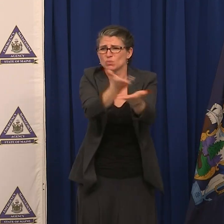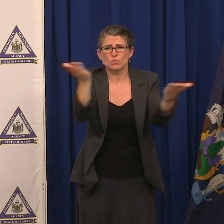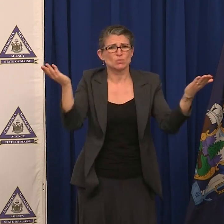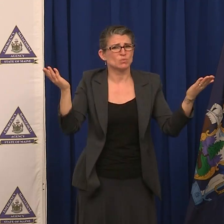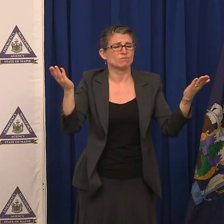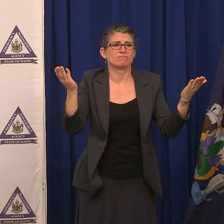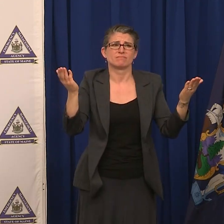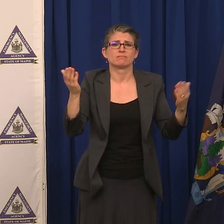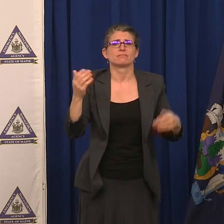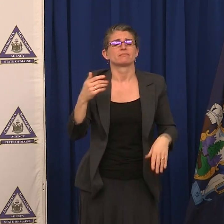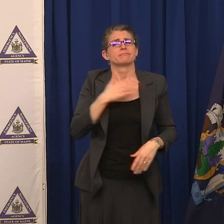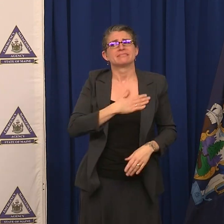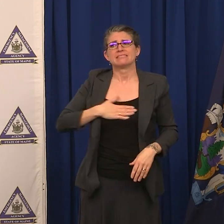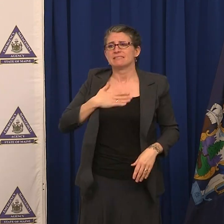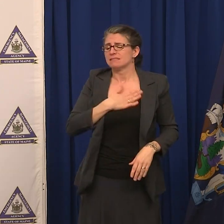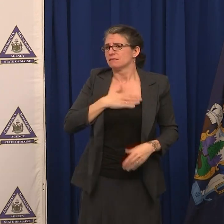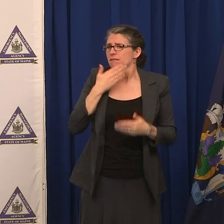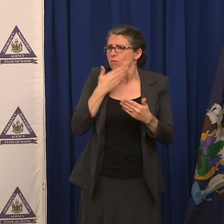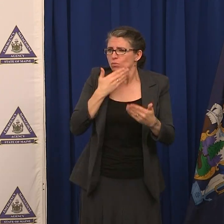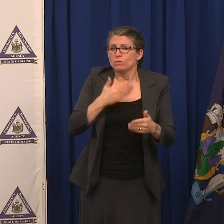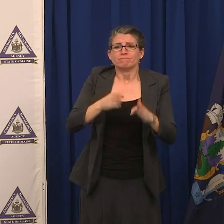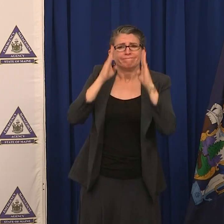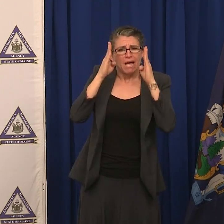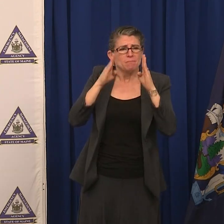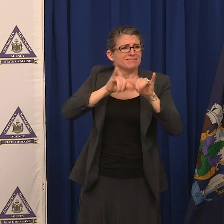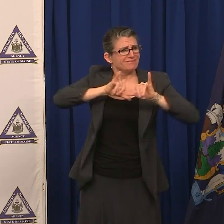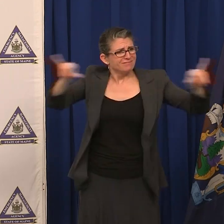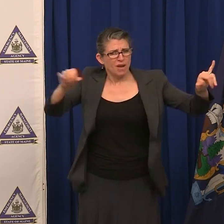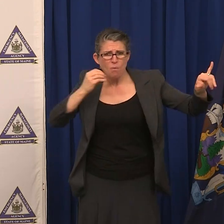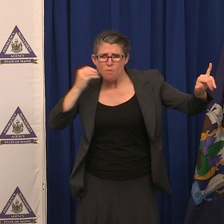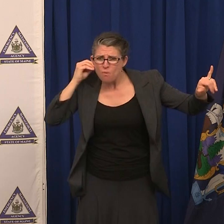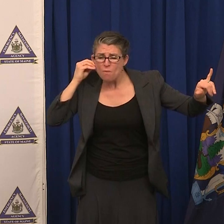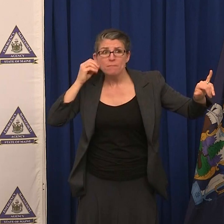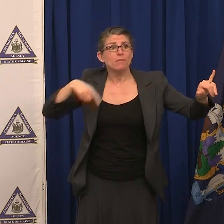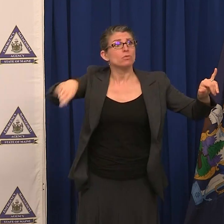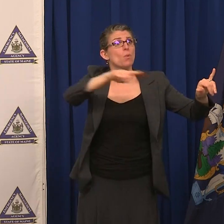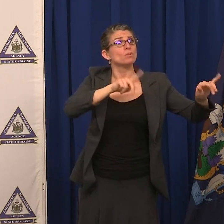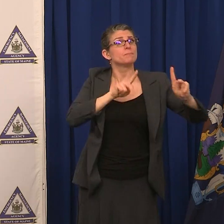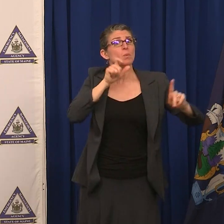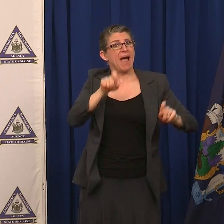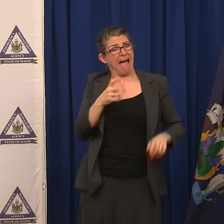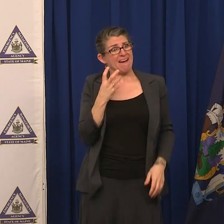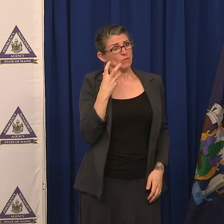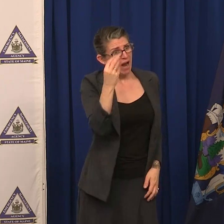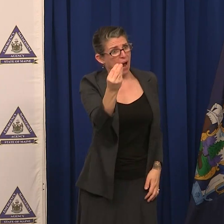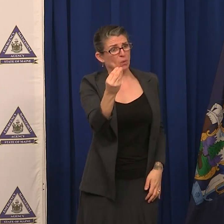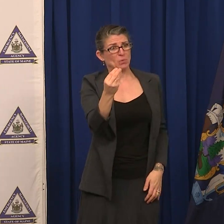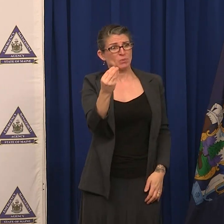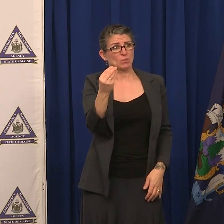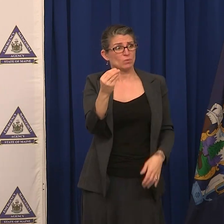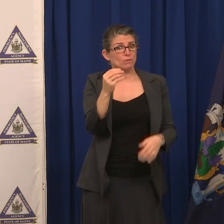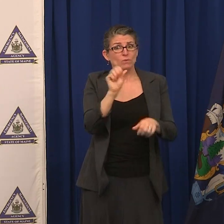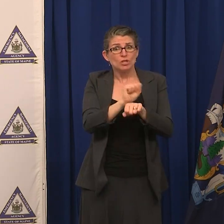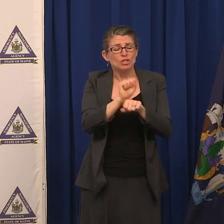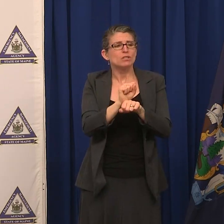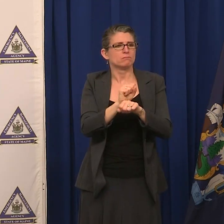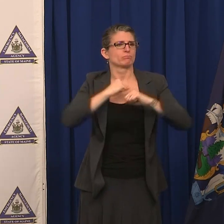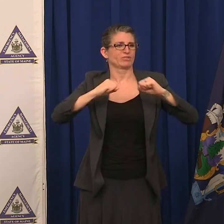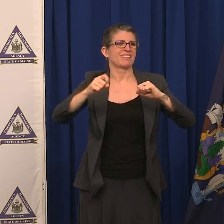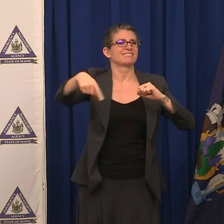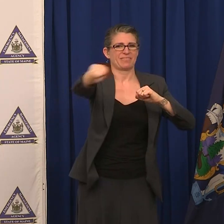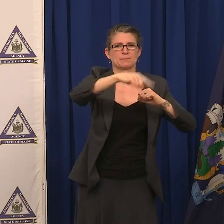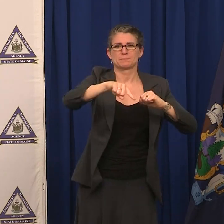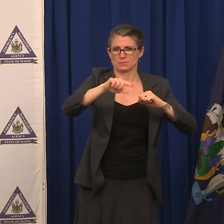home, those healthcare workers are doing the exact opposite and racing to the front lines. We would not be able to care for